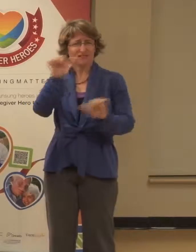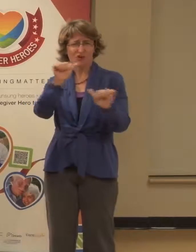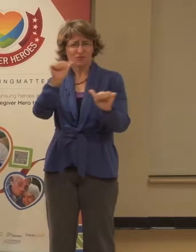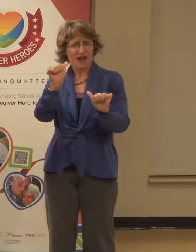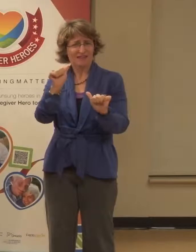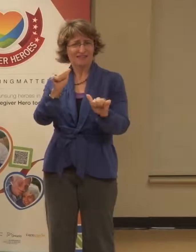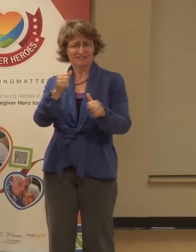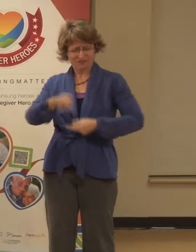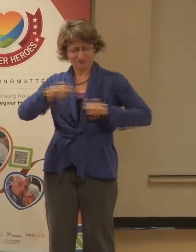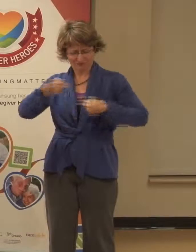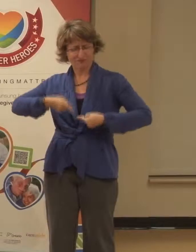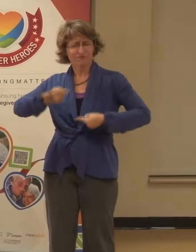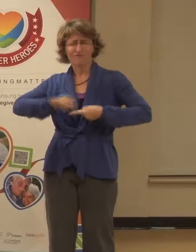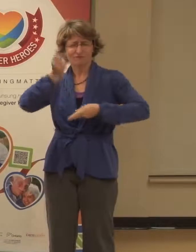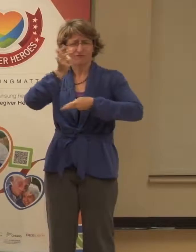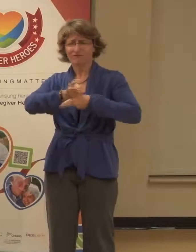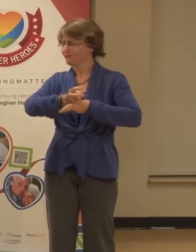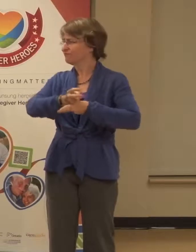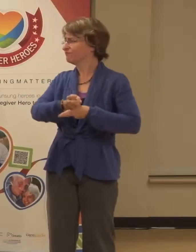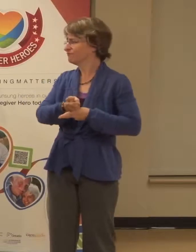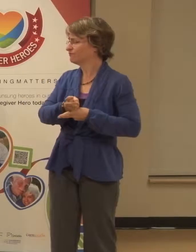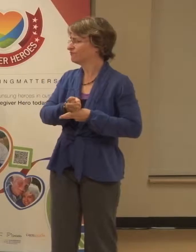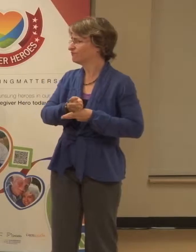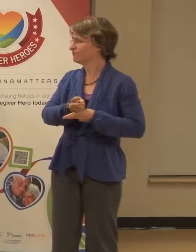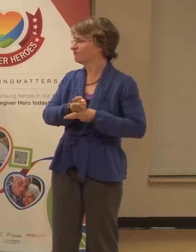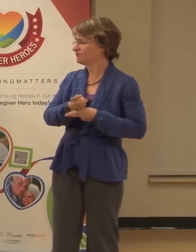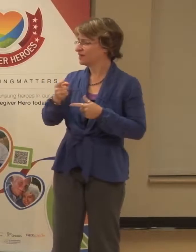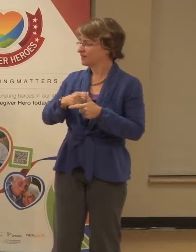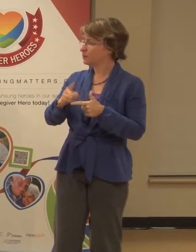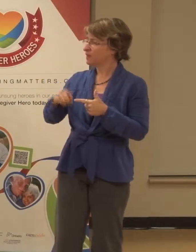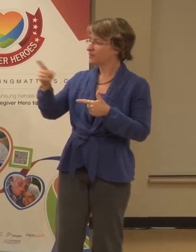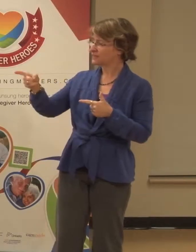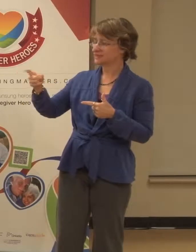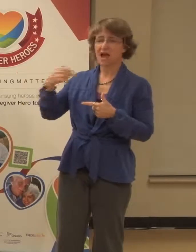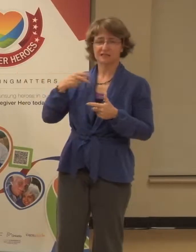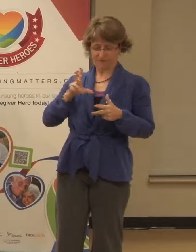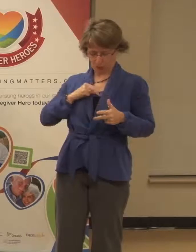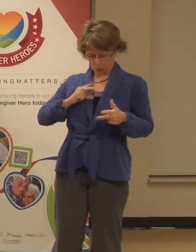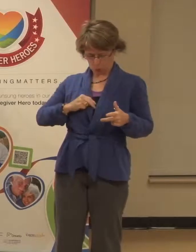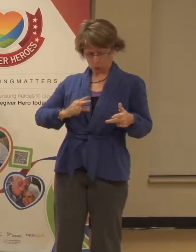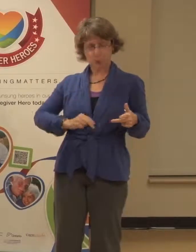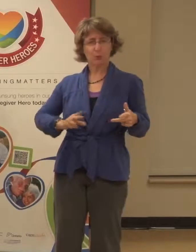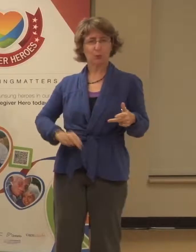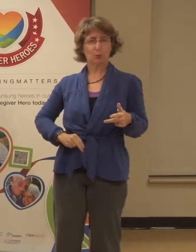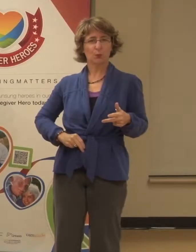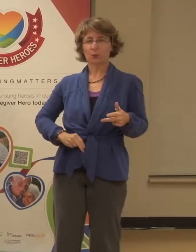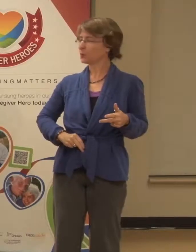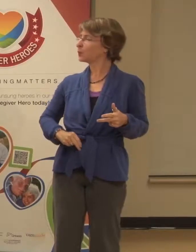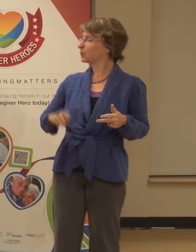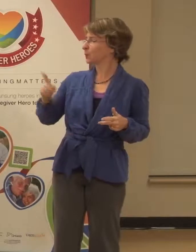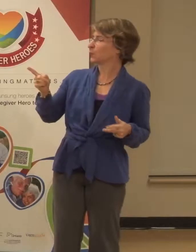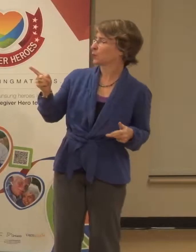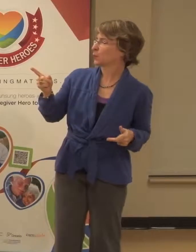arthritis or you know, you have problems with undoing your buttons. We have provided this specific